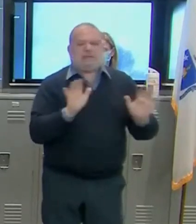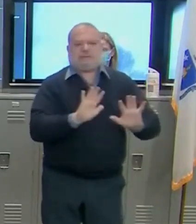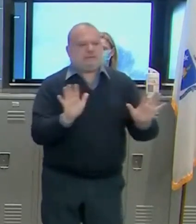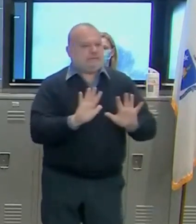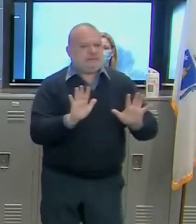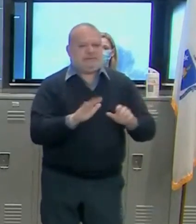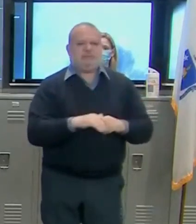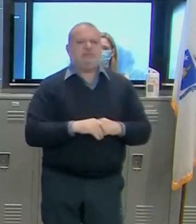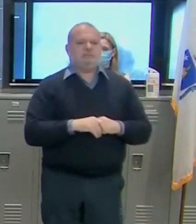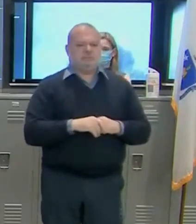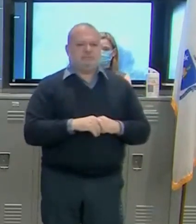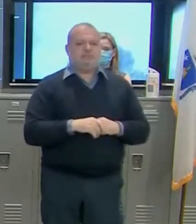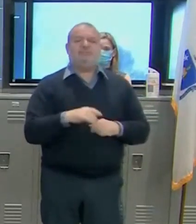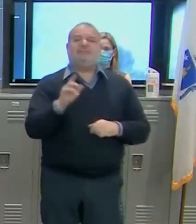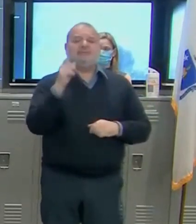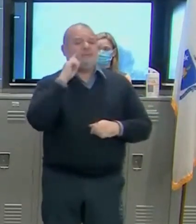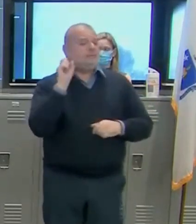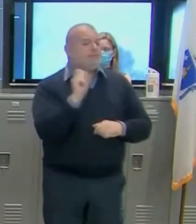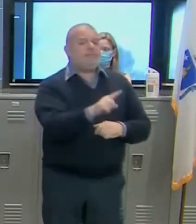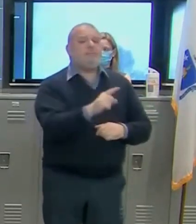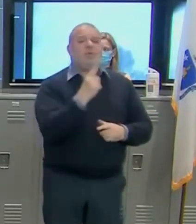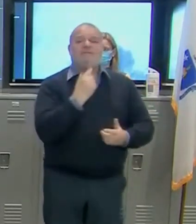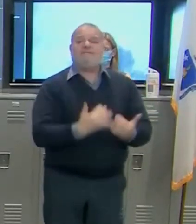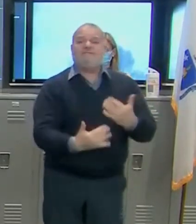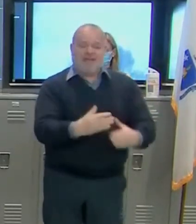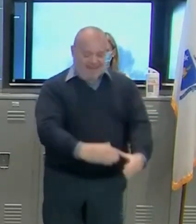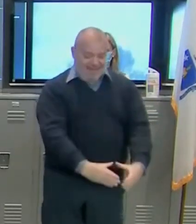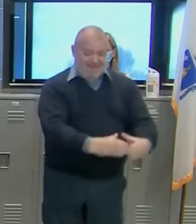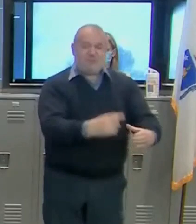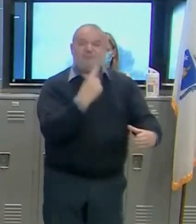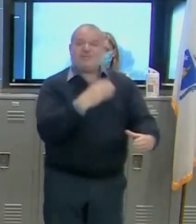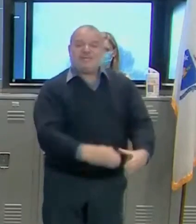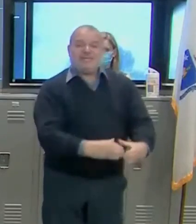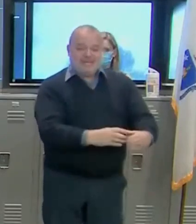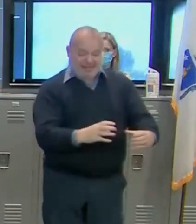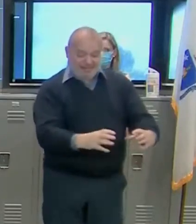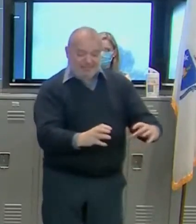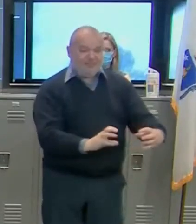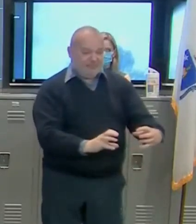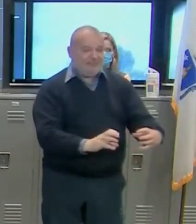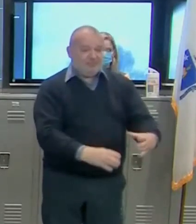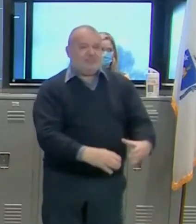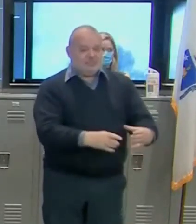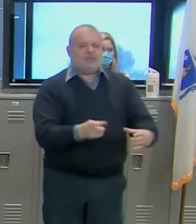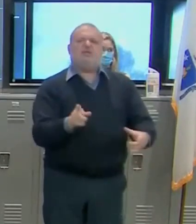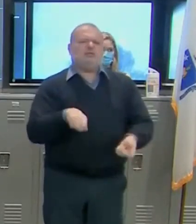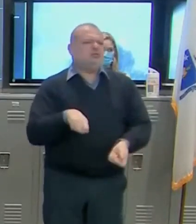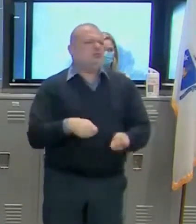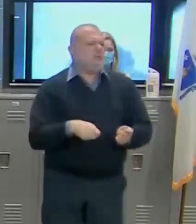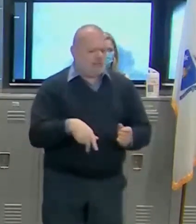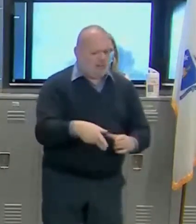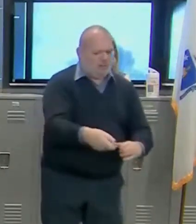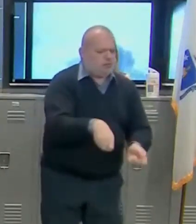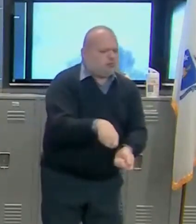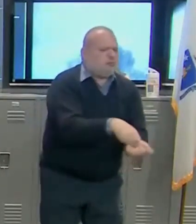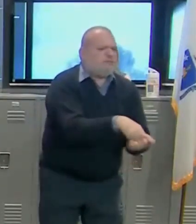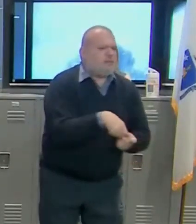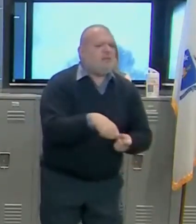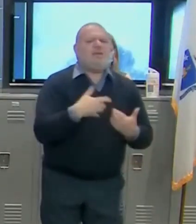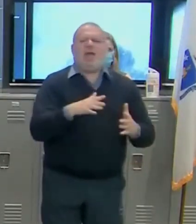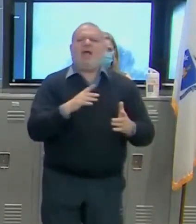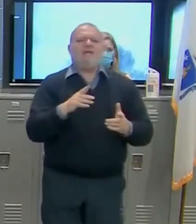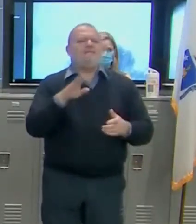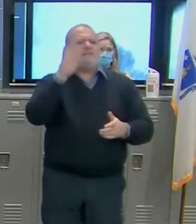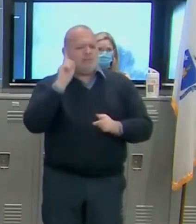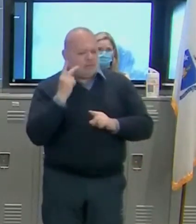and sidewalks, that's very important for folks in your community, and especially for your public safety folks. And if you do